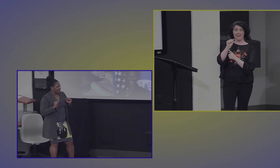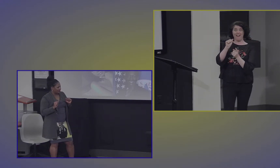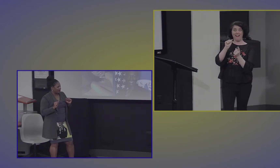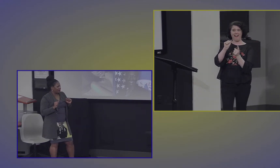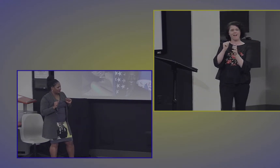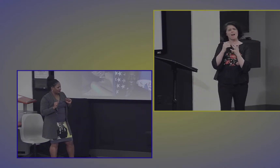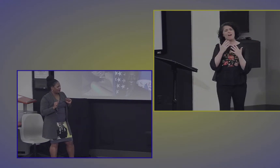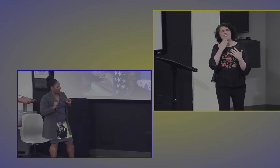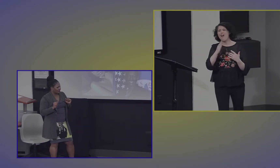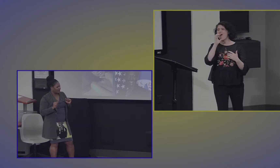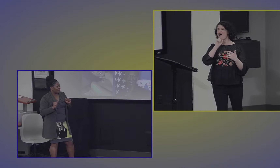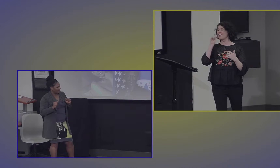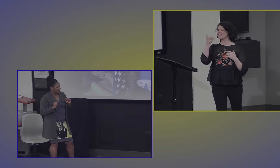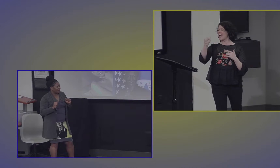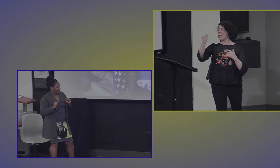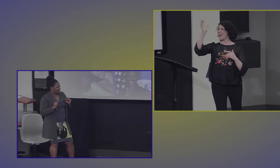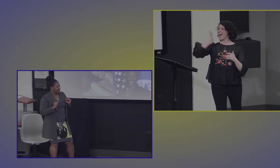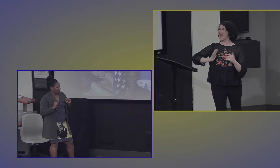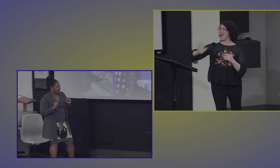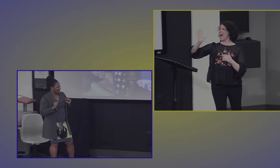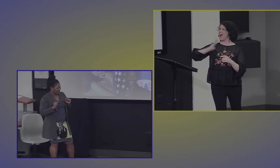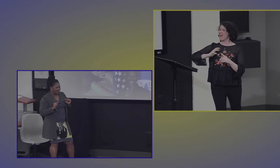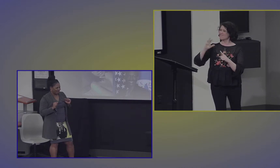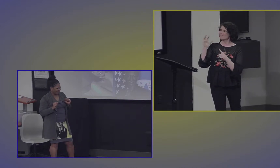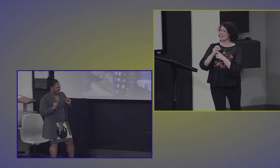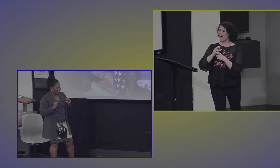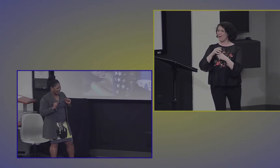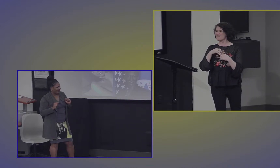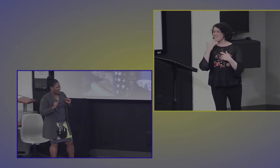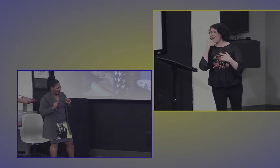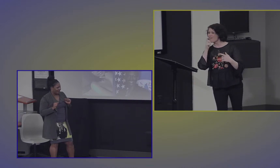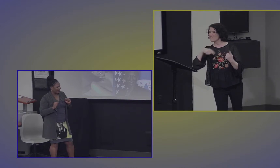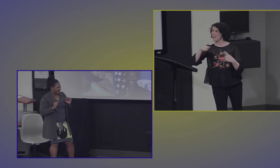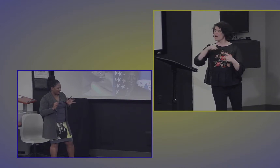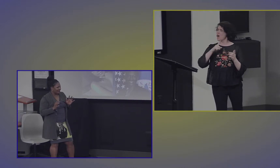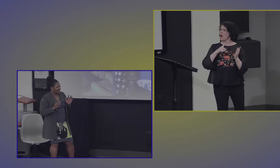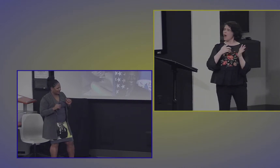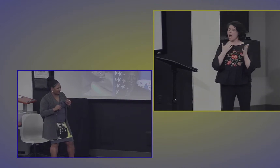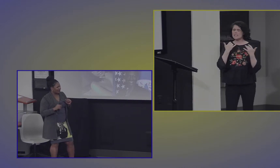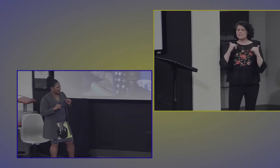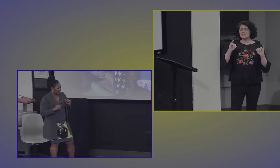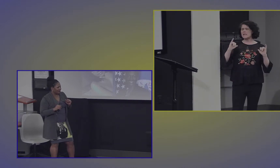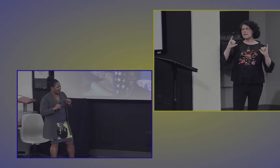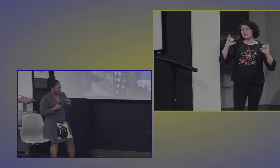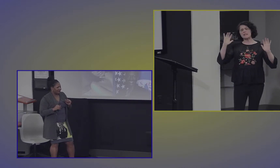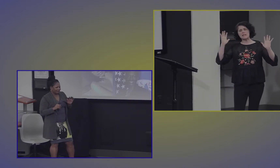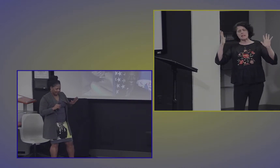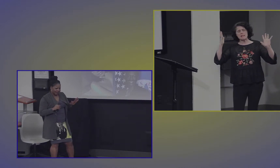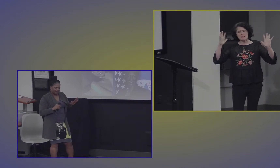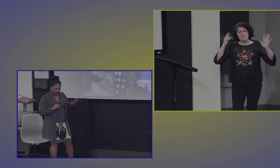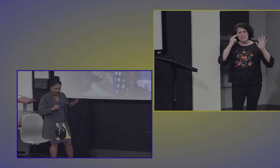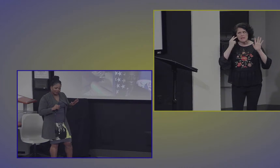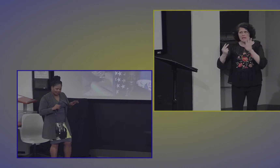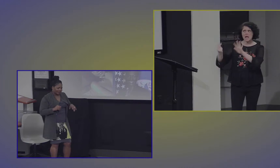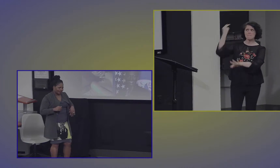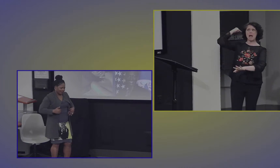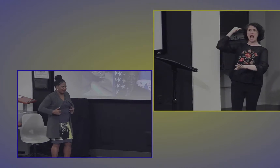a nostalgic view. Often we have that nostalgia of the good old days, that everybody in the community knew everybody